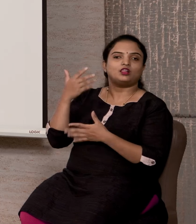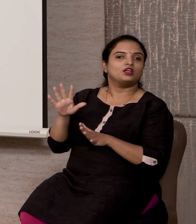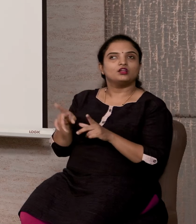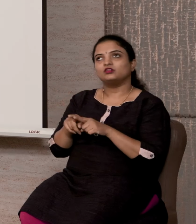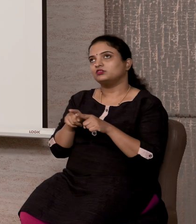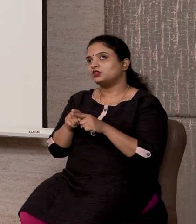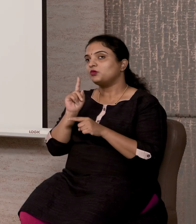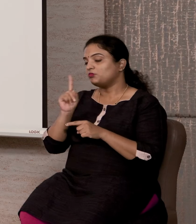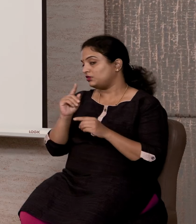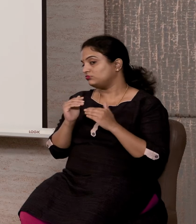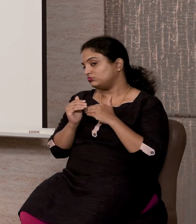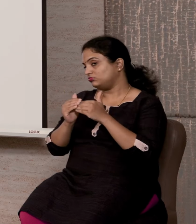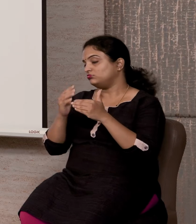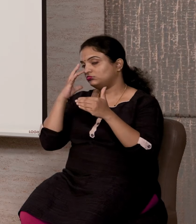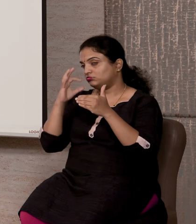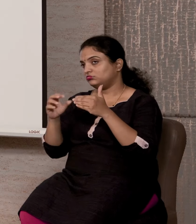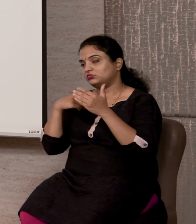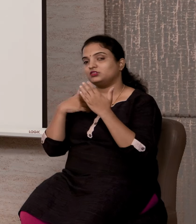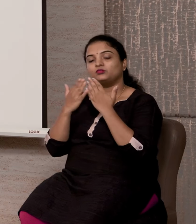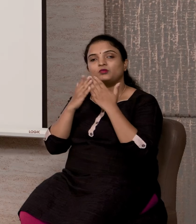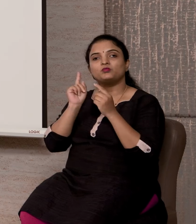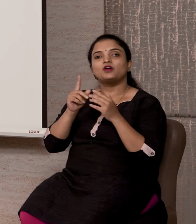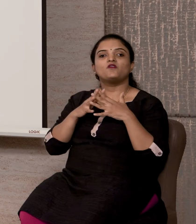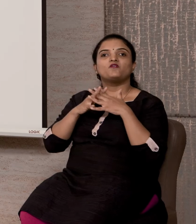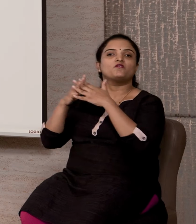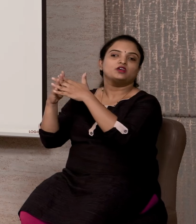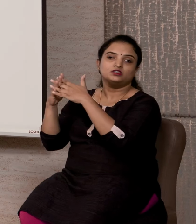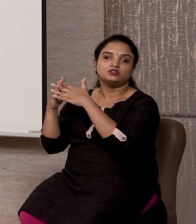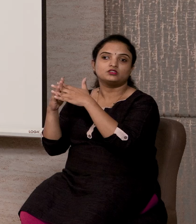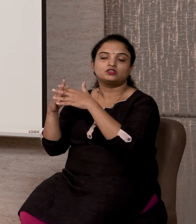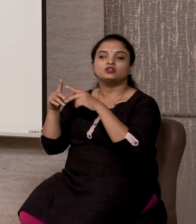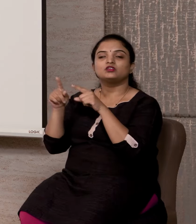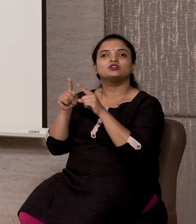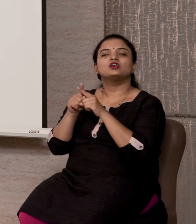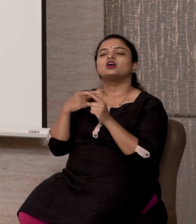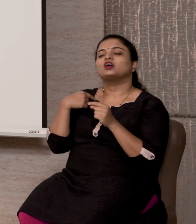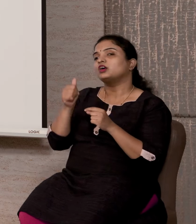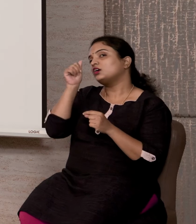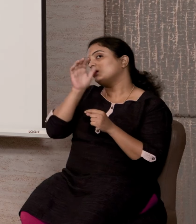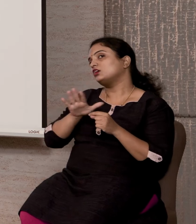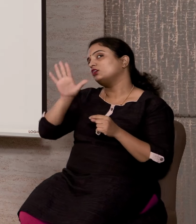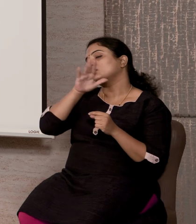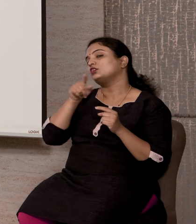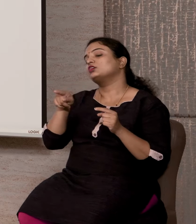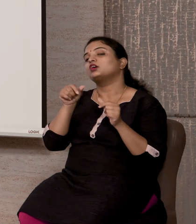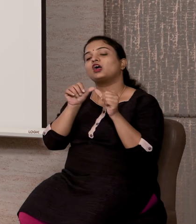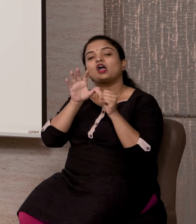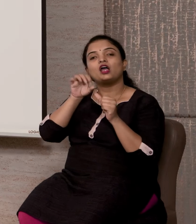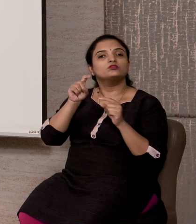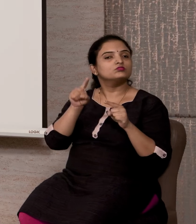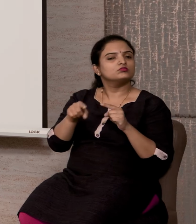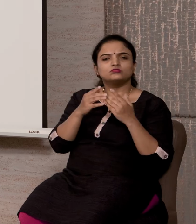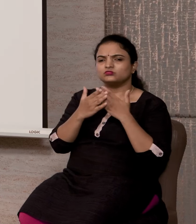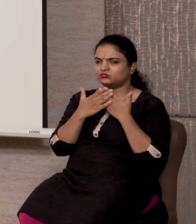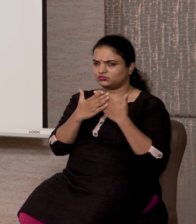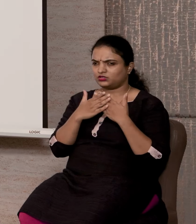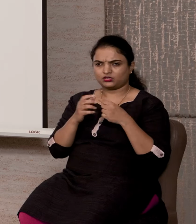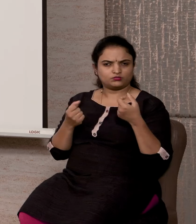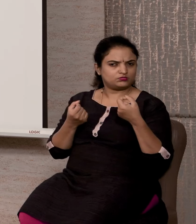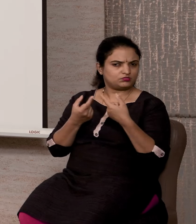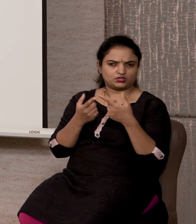existing literatures, but all of them from the West. There wasn't a single study from India on accessibility in the education sector,